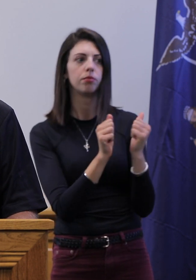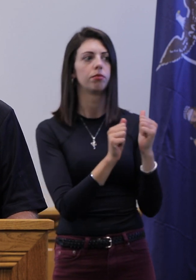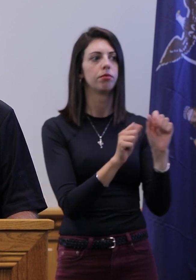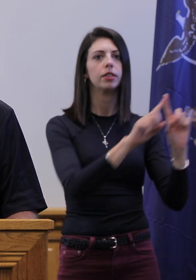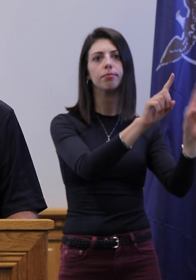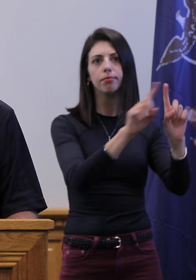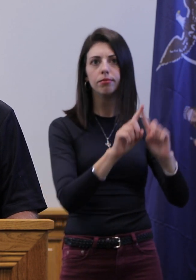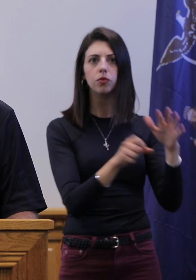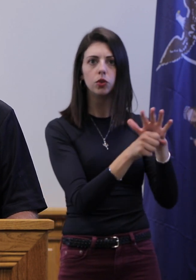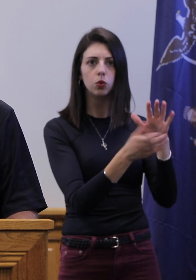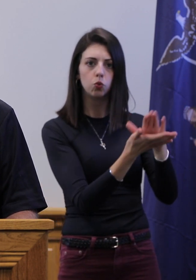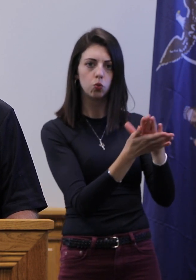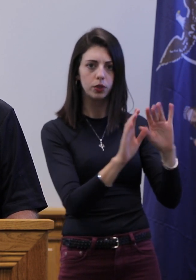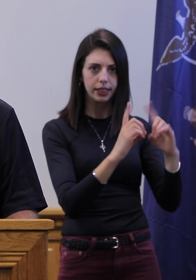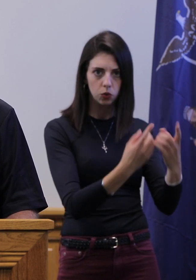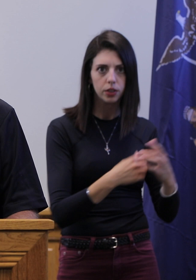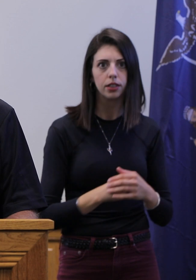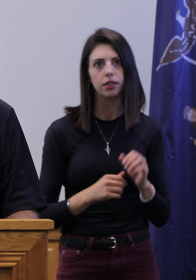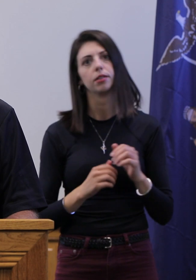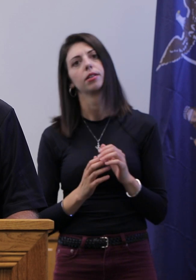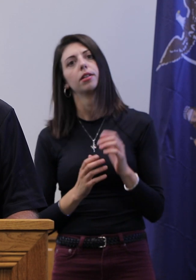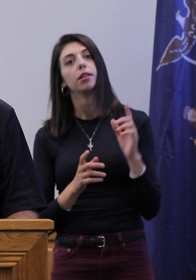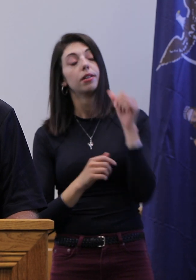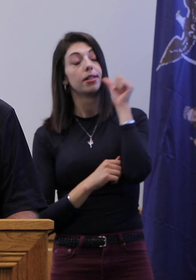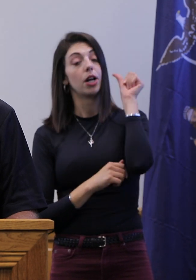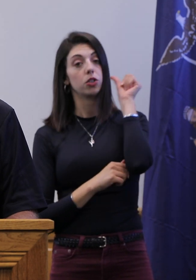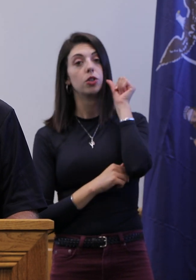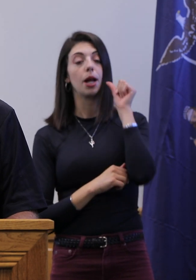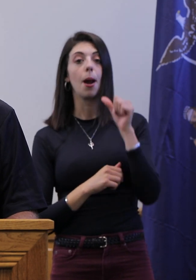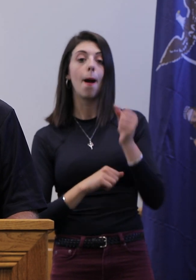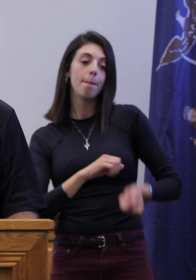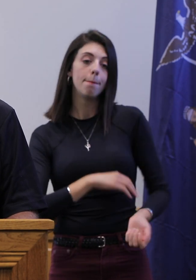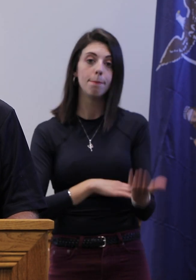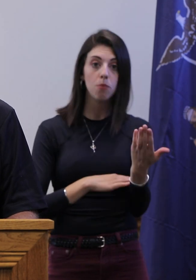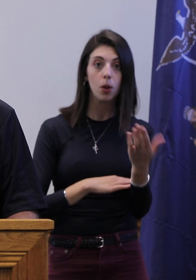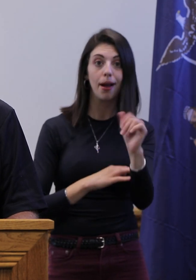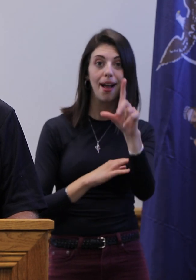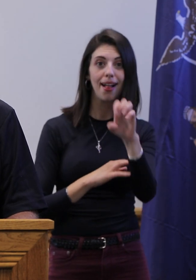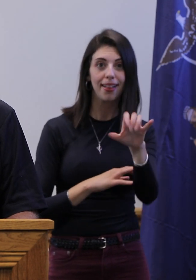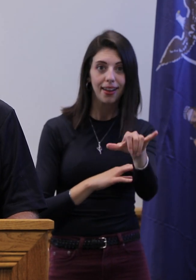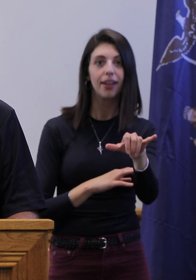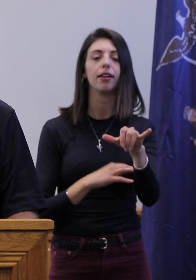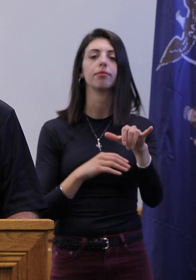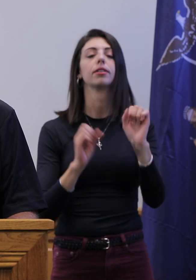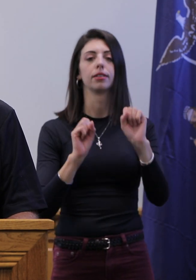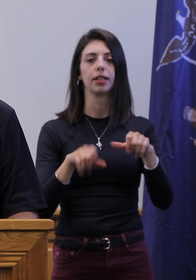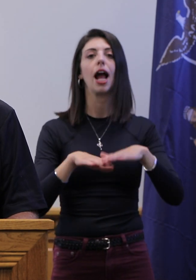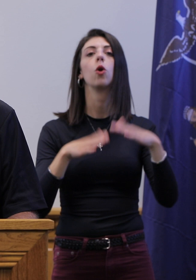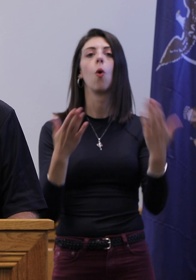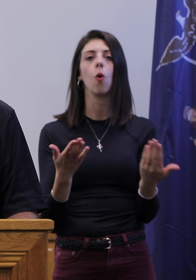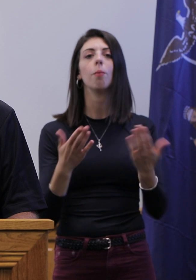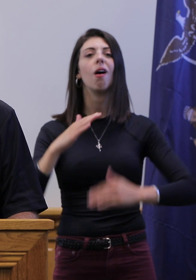their reopening plans. As of yesterday, bowling alleys are now allowed to reopen at a 50%